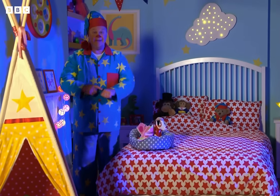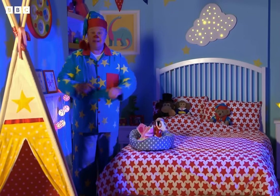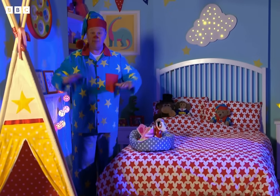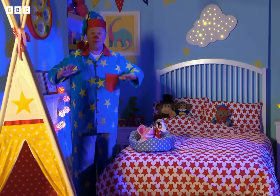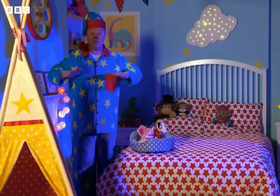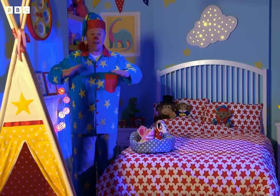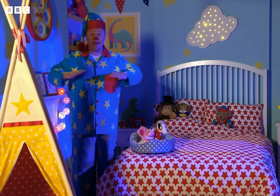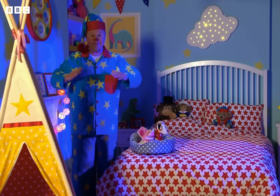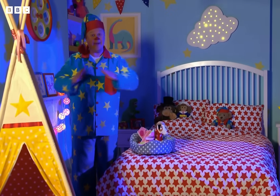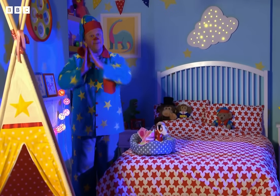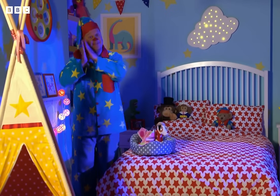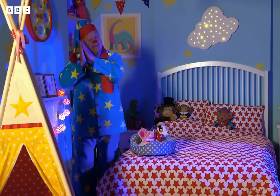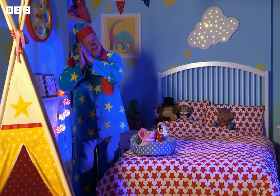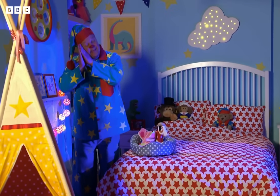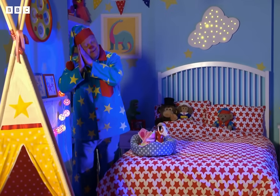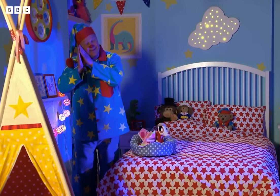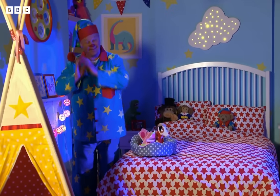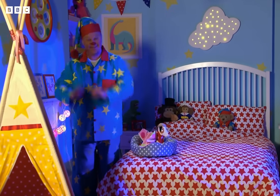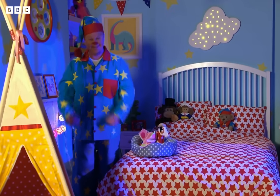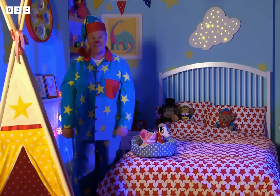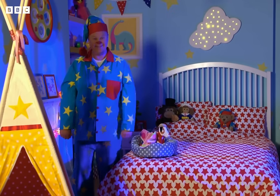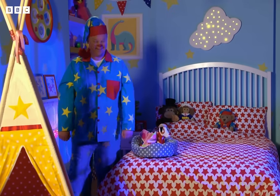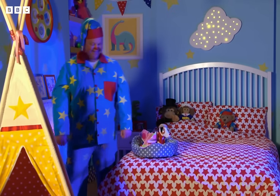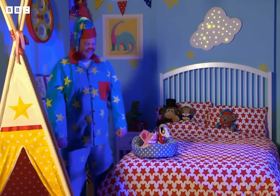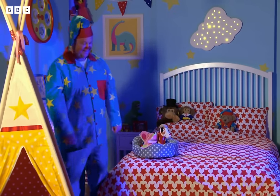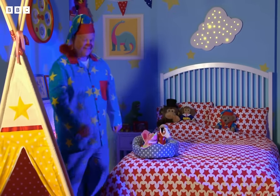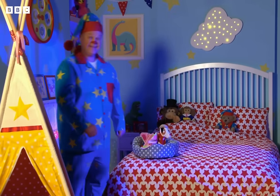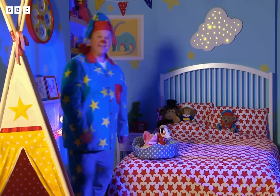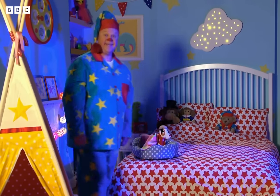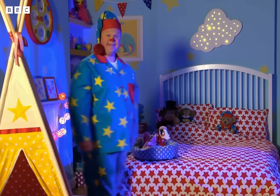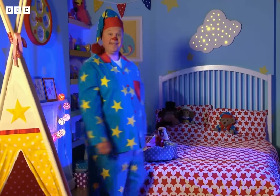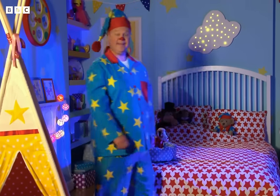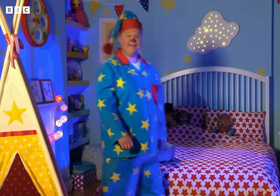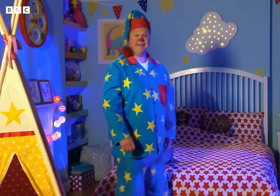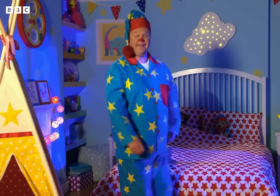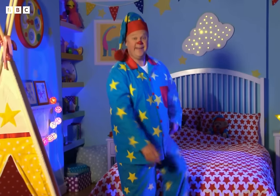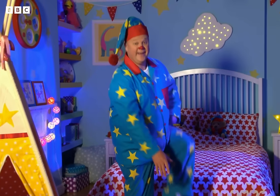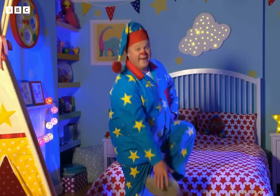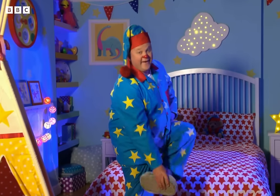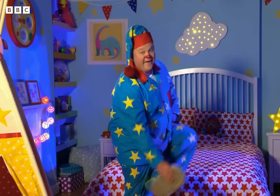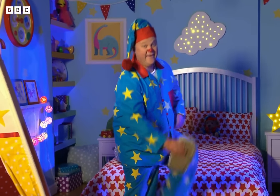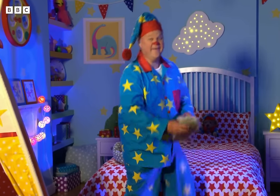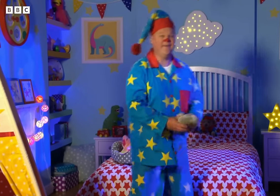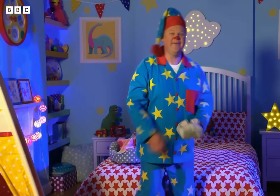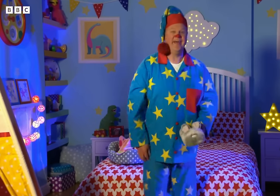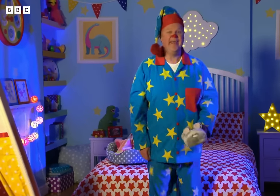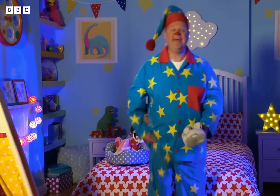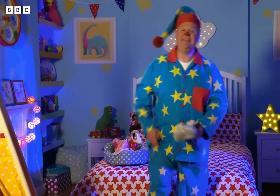and everyone's ready to go to sleep. Make sure you leave some room in the bed for you, Mr. Tumble. Oh,